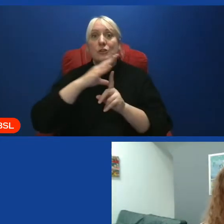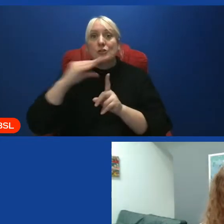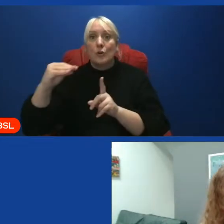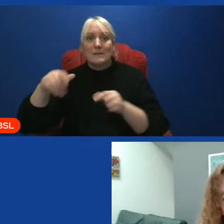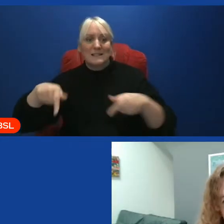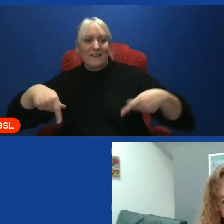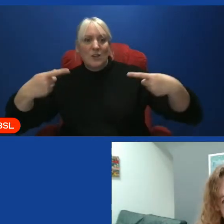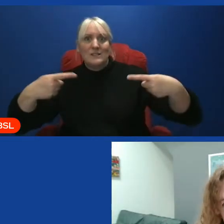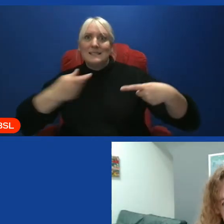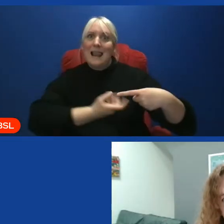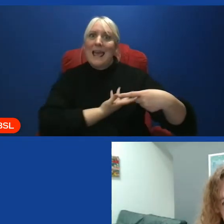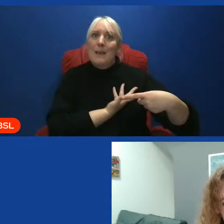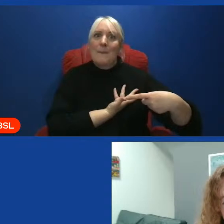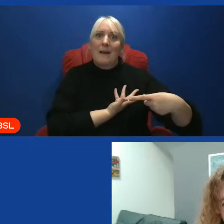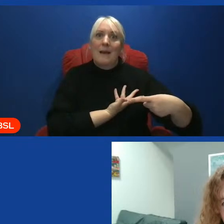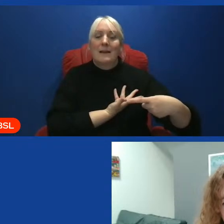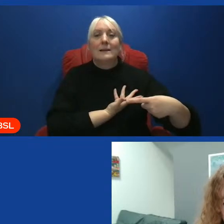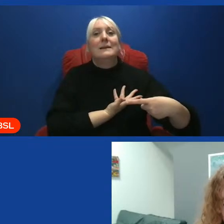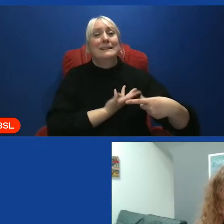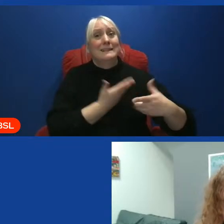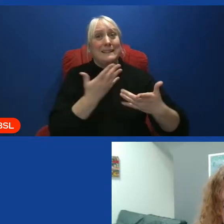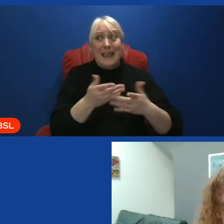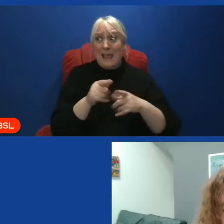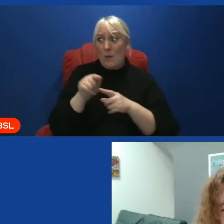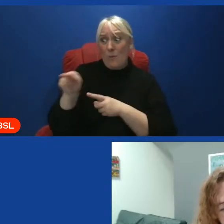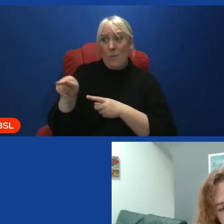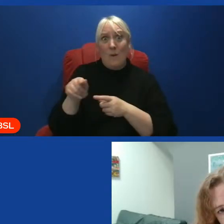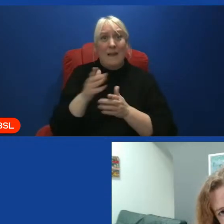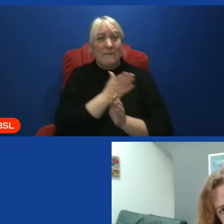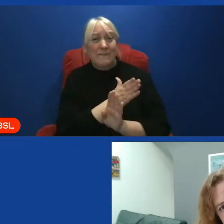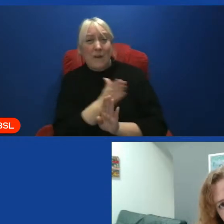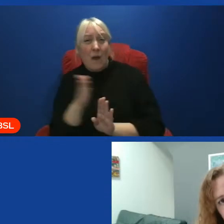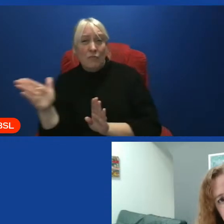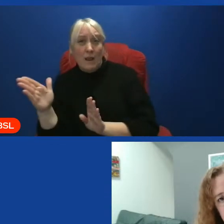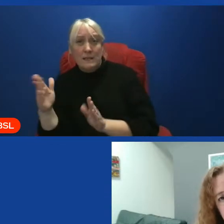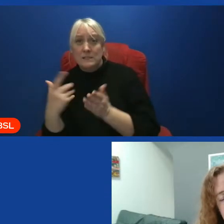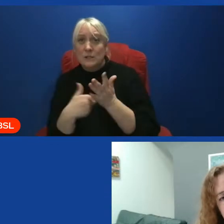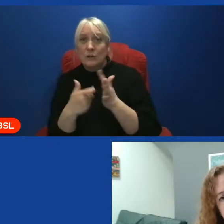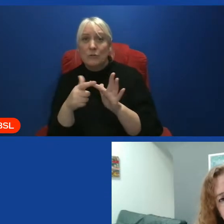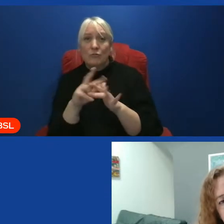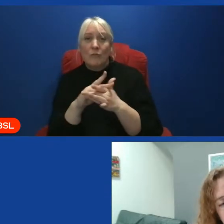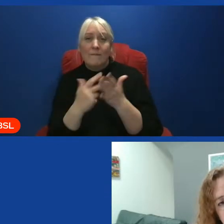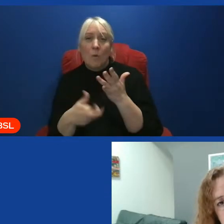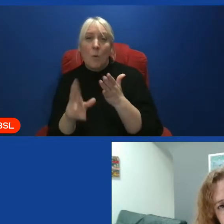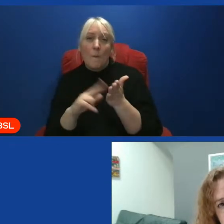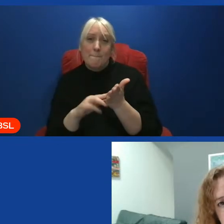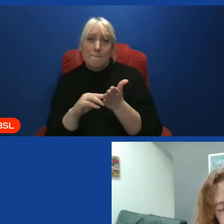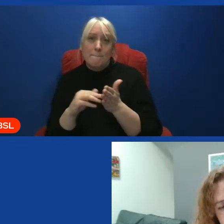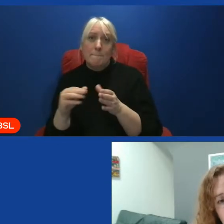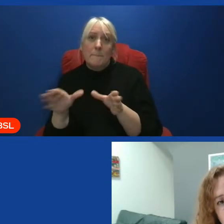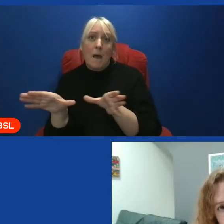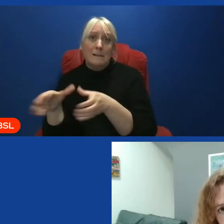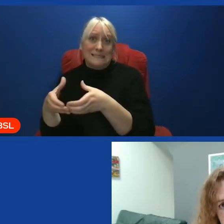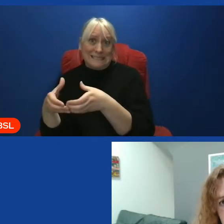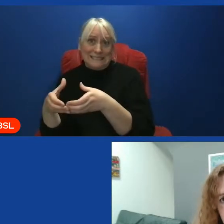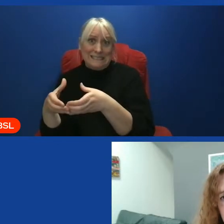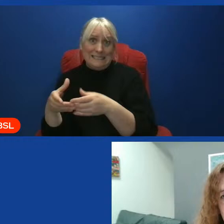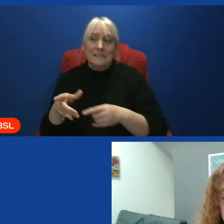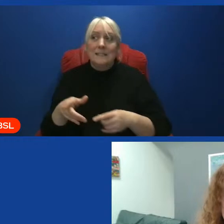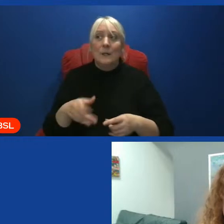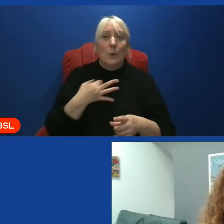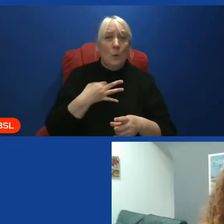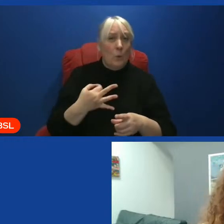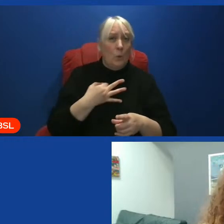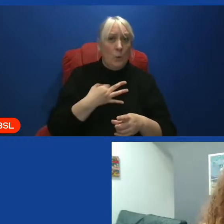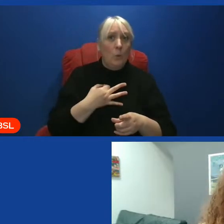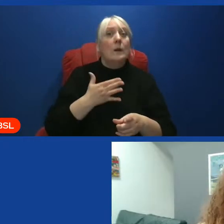Labour. We now have the real spectre of reform and the far right and what that might look like. And so there is a real impetus on all of us to